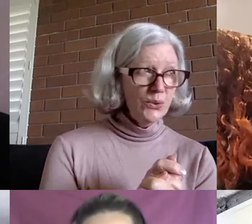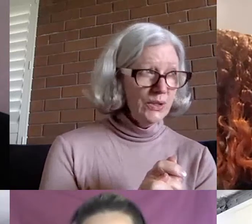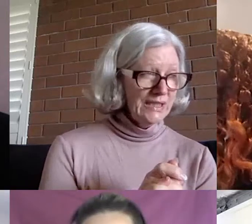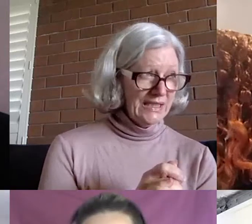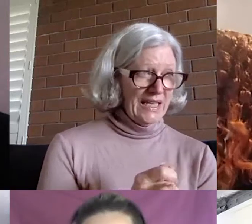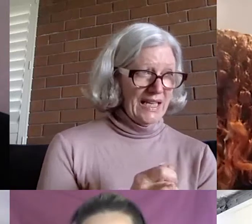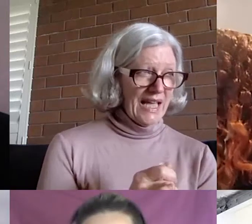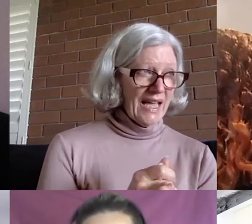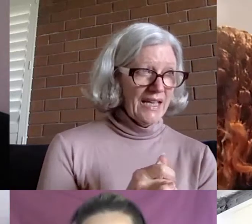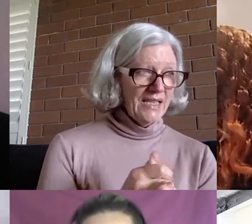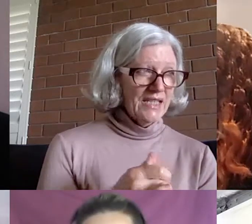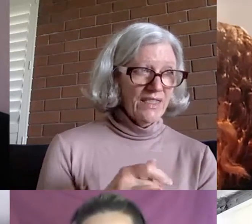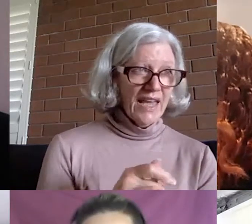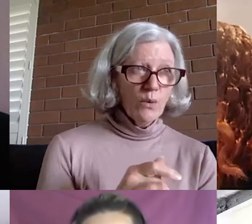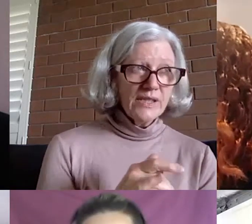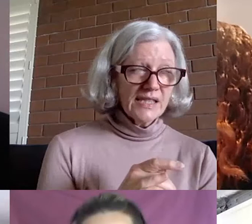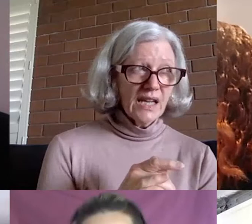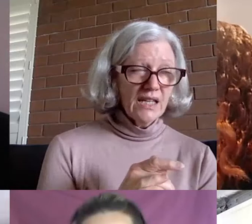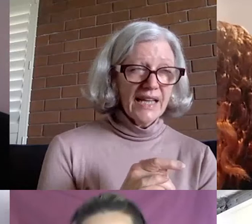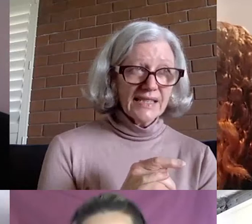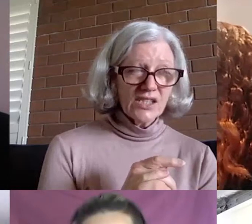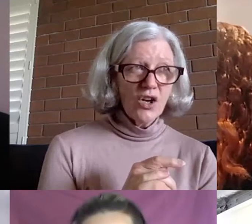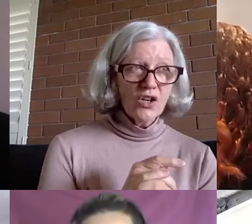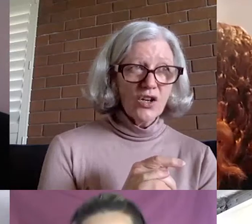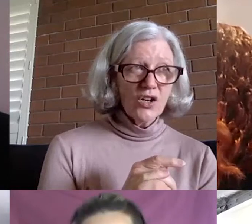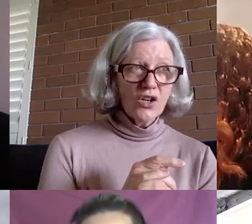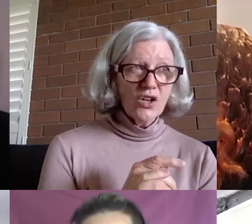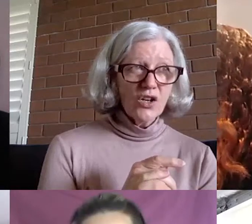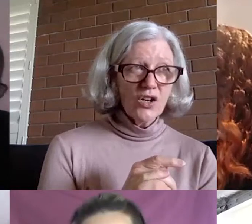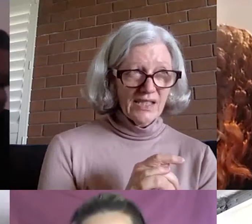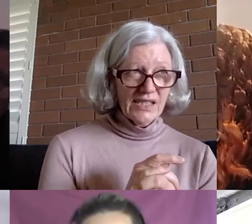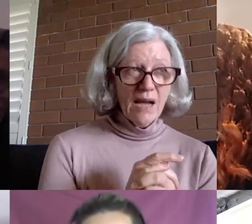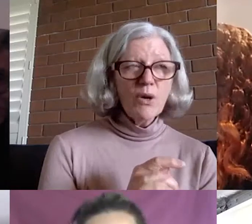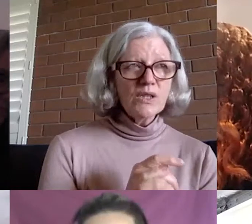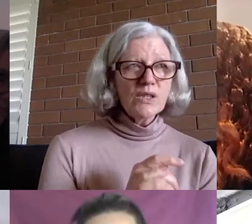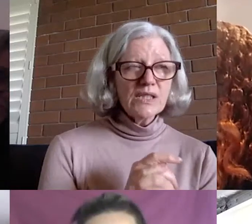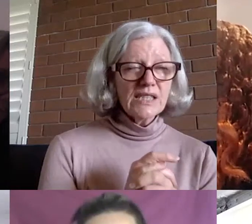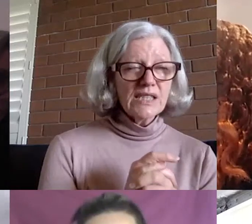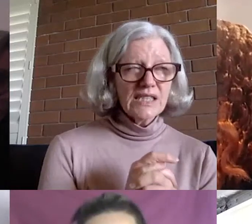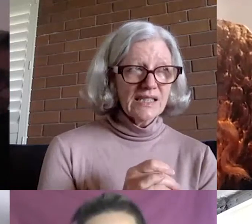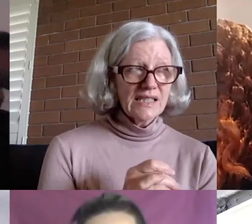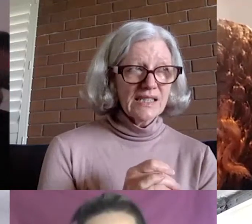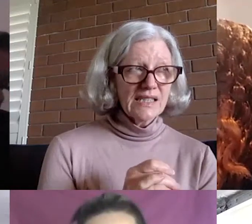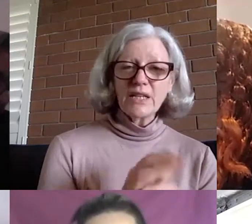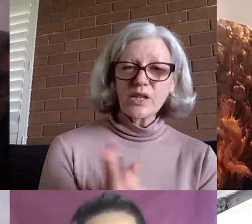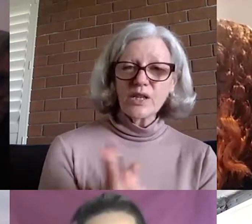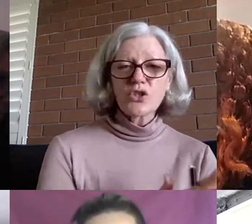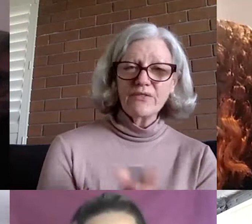'82. And that's not Auslan. That's some Auslan signs, but it's also